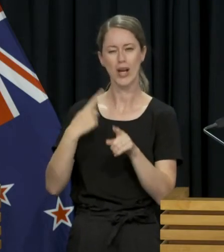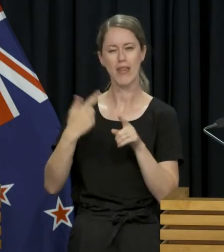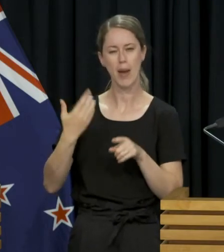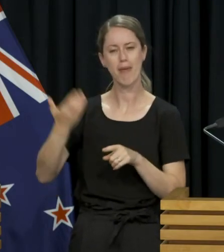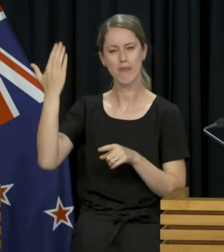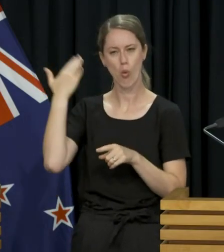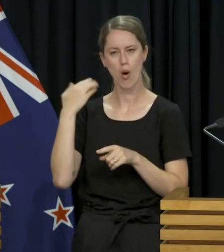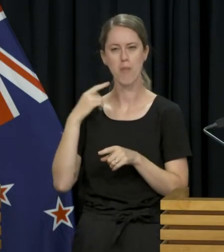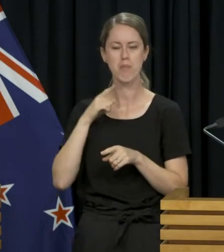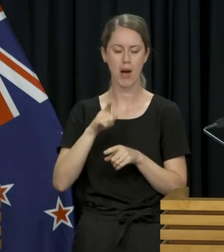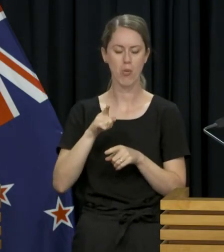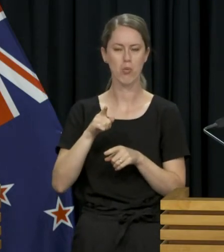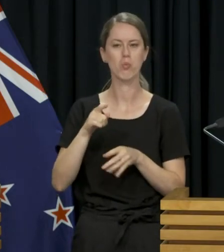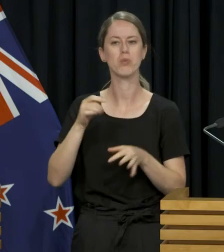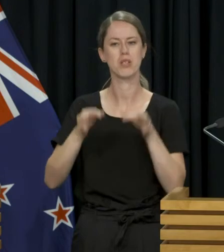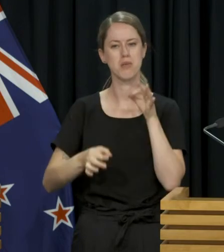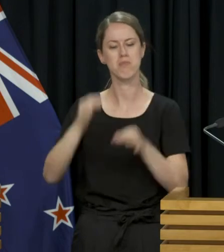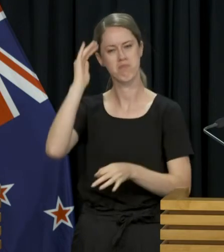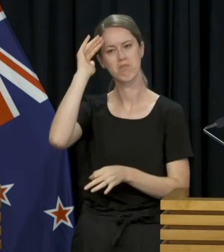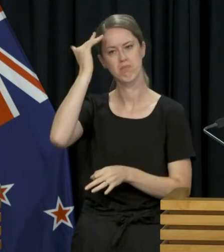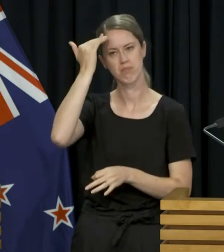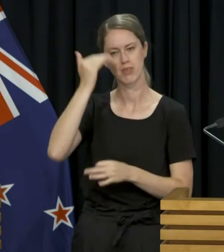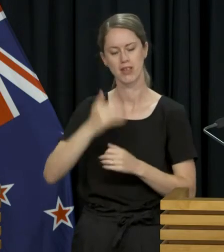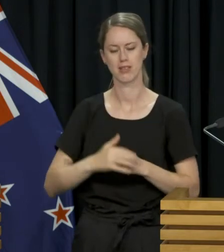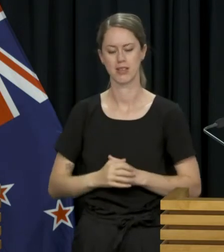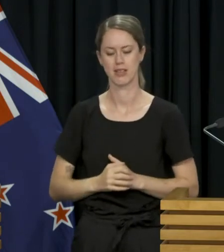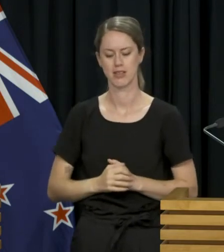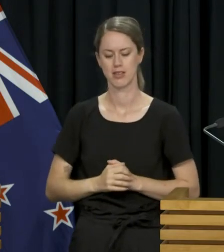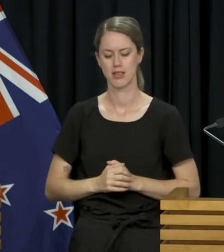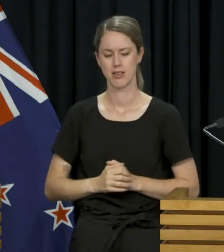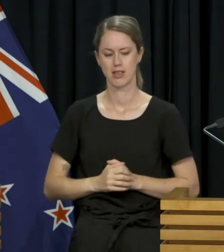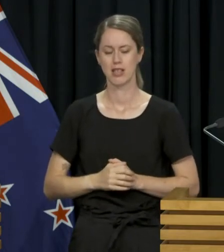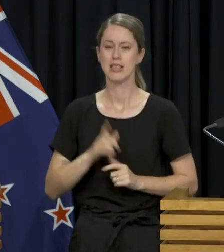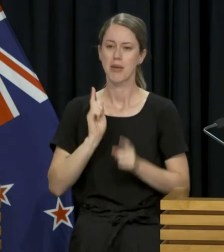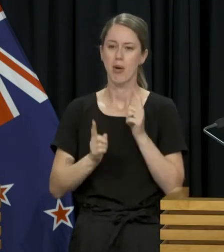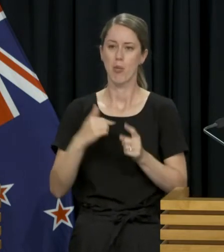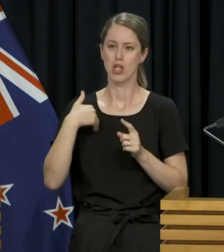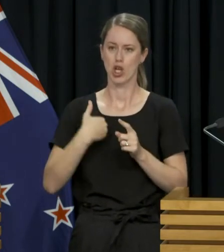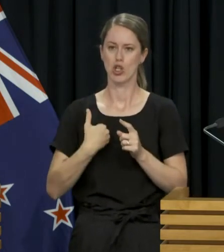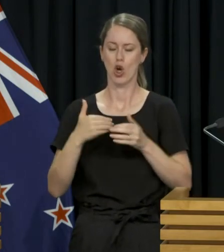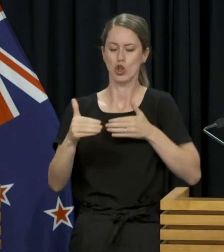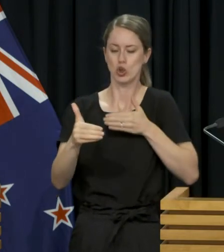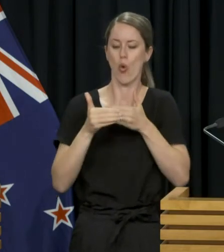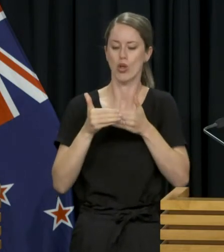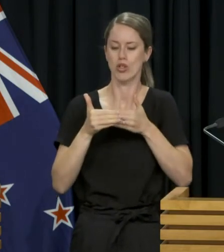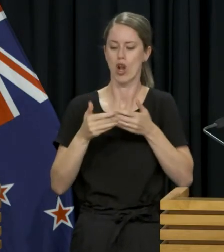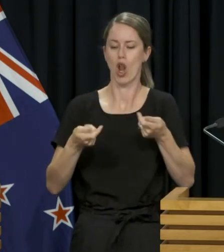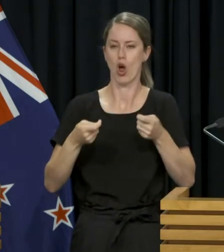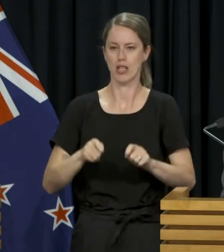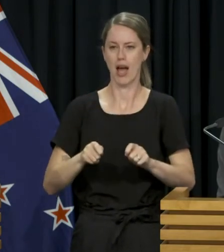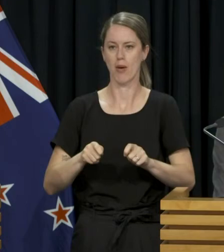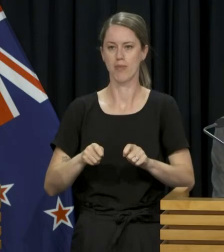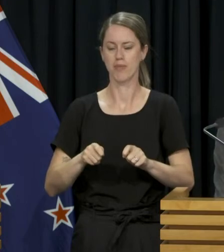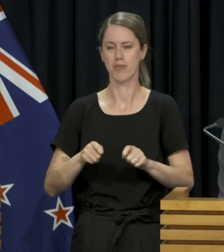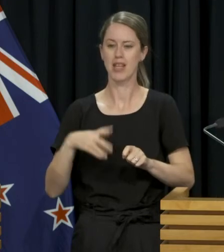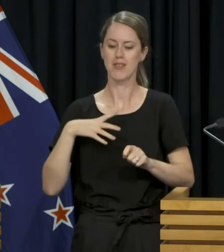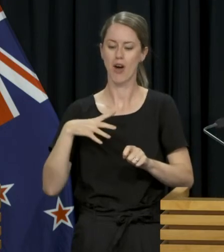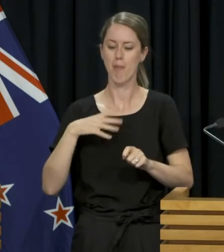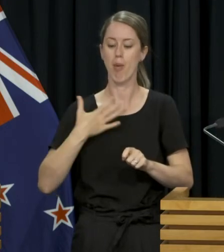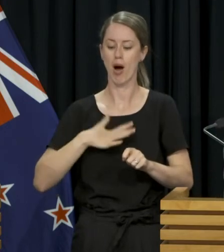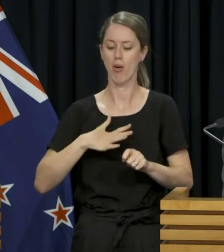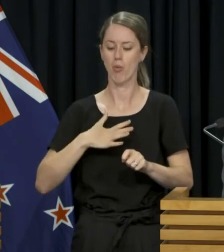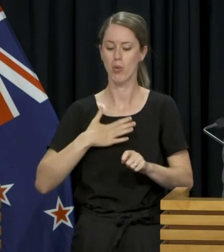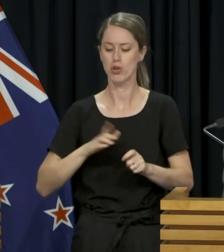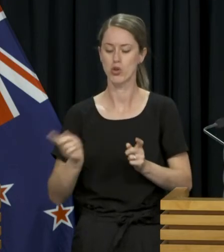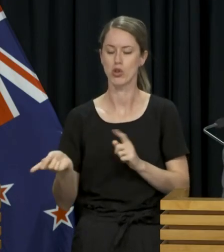by design, that is intentional. Where we do need to use a short, sharp shock, we want to do that as quickly and efficiently as possible and get back to something